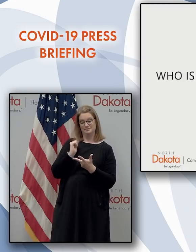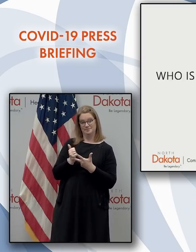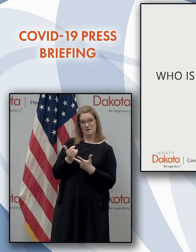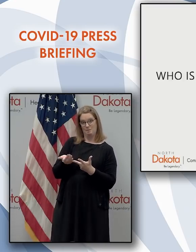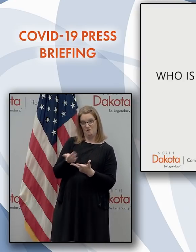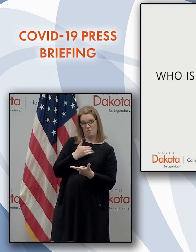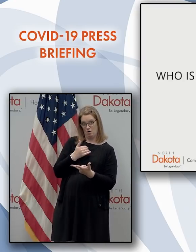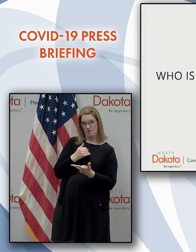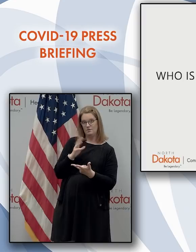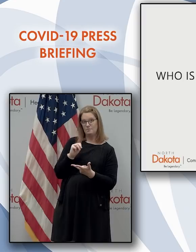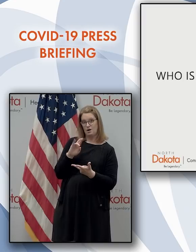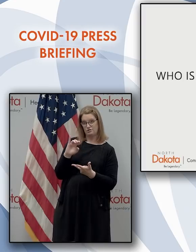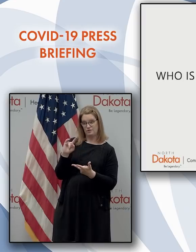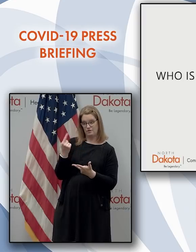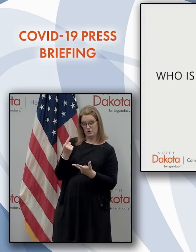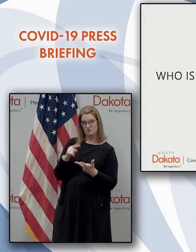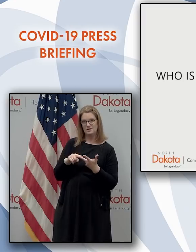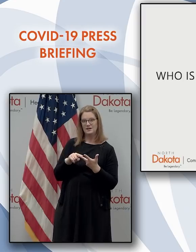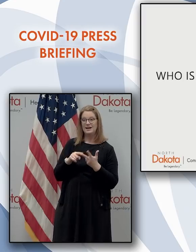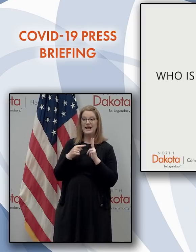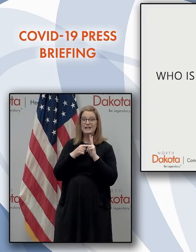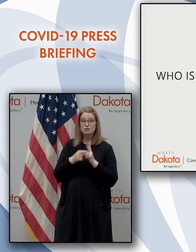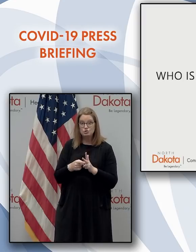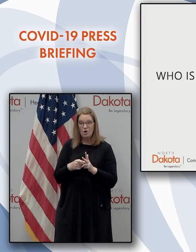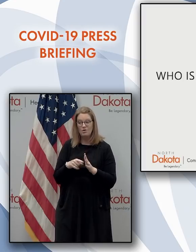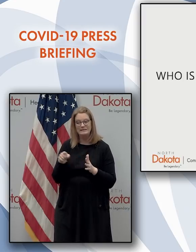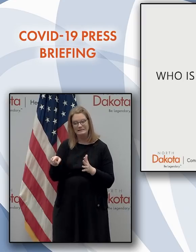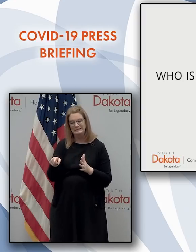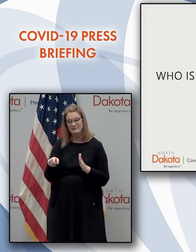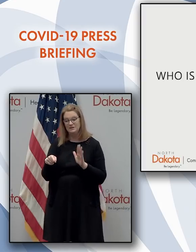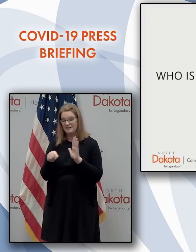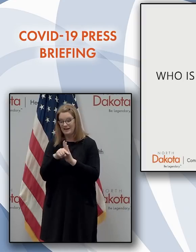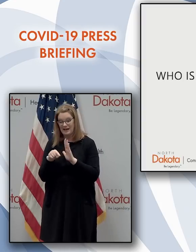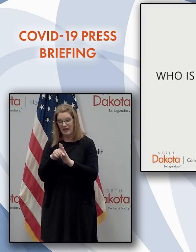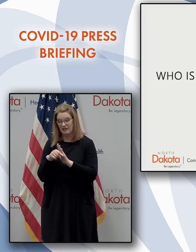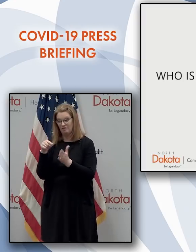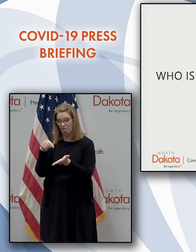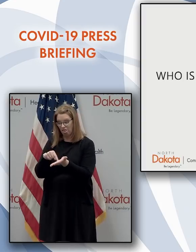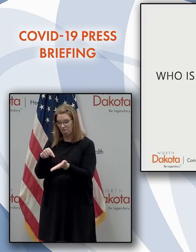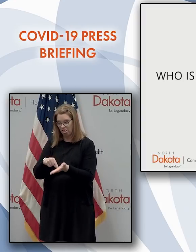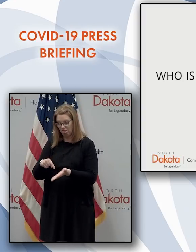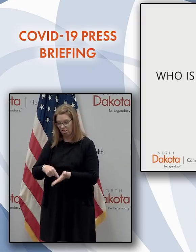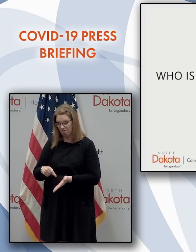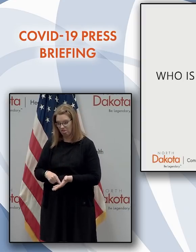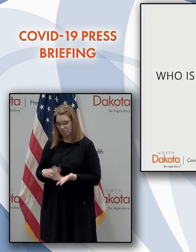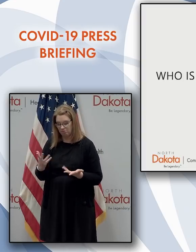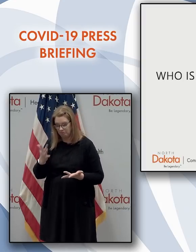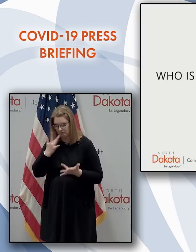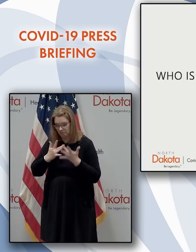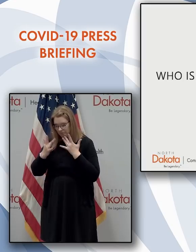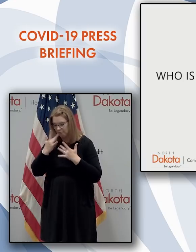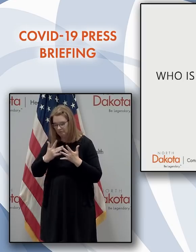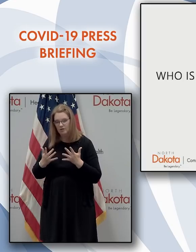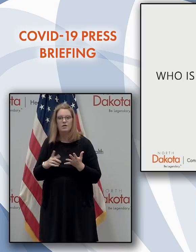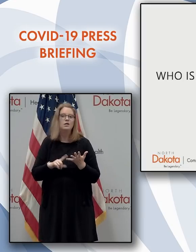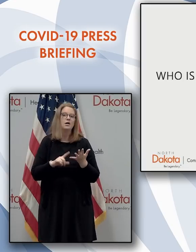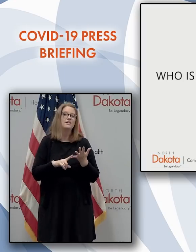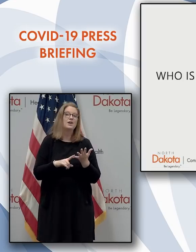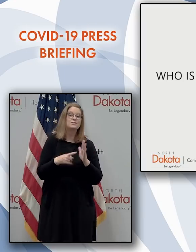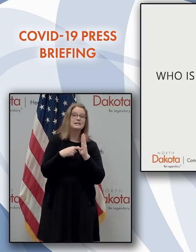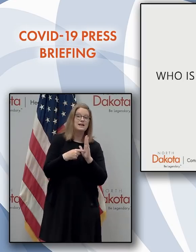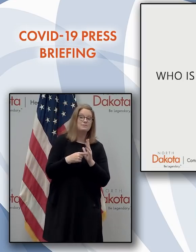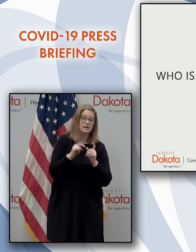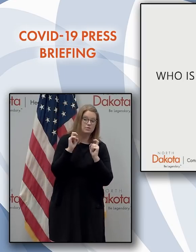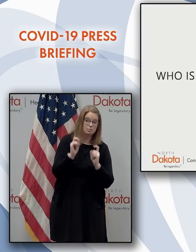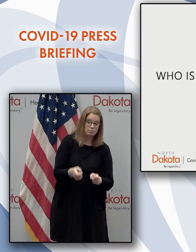prior to March 1st and can demonstrate a negative financial impact caused by COVID. Your business must be able to demonstrate how the grant will